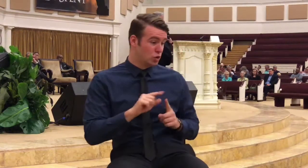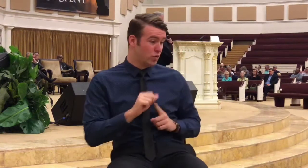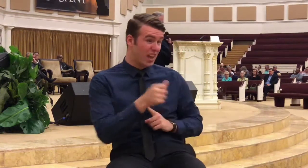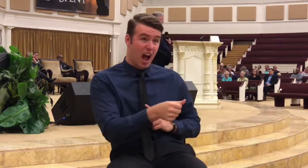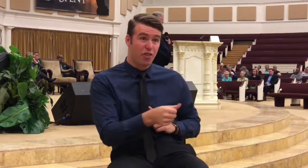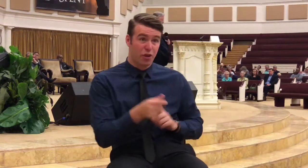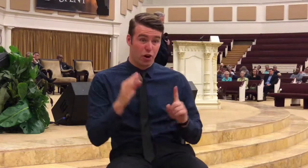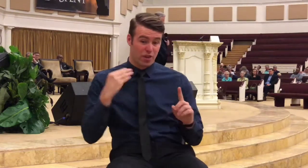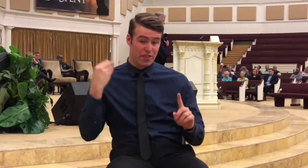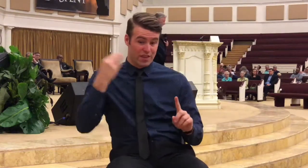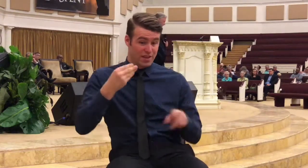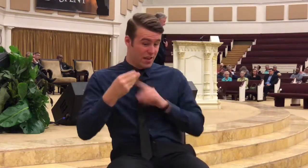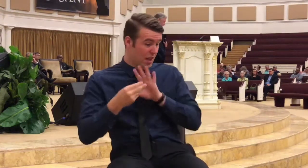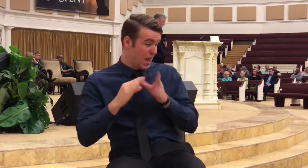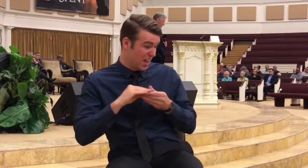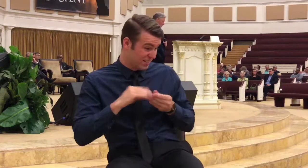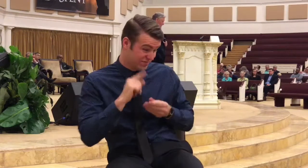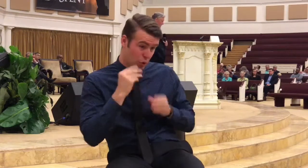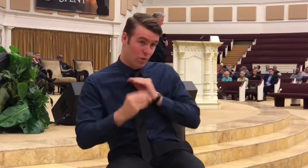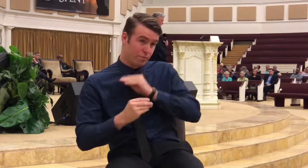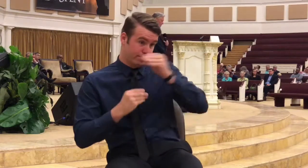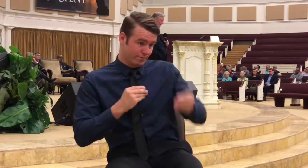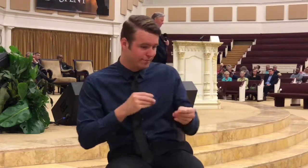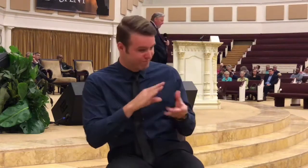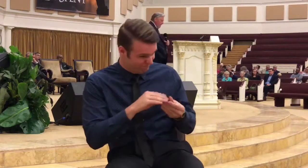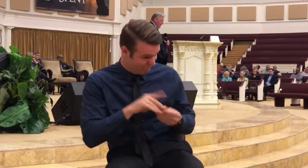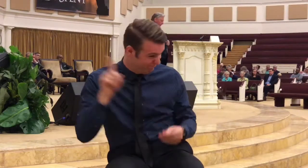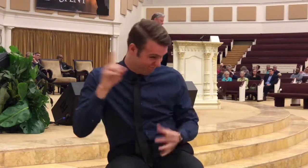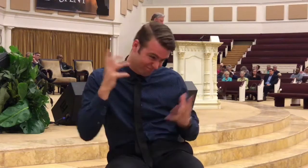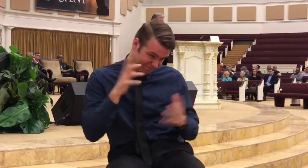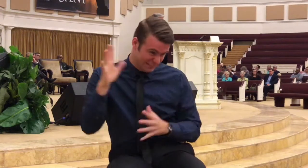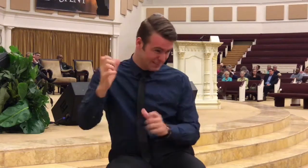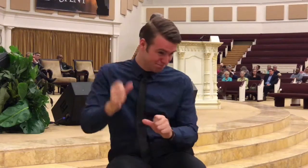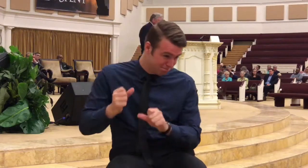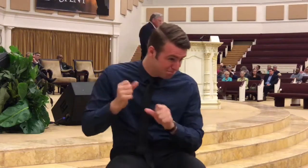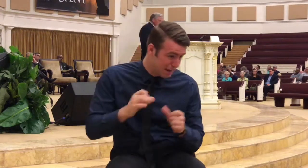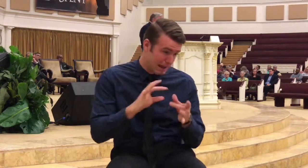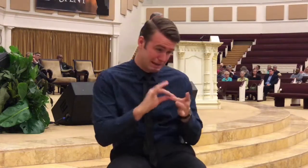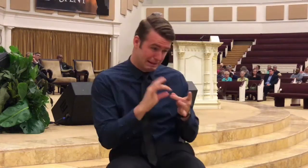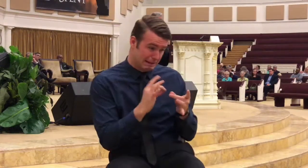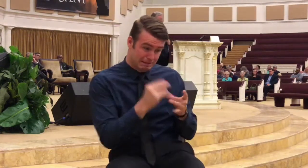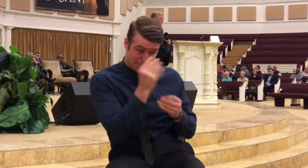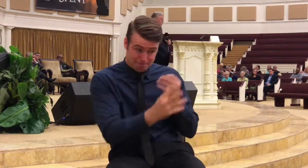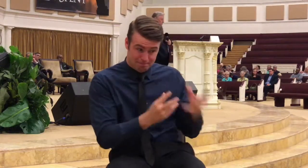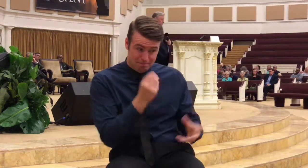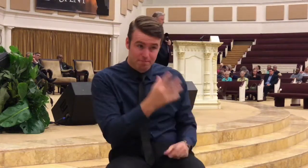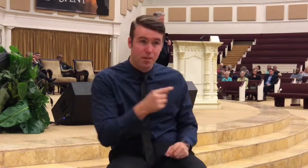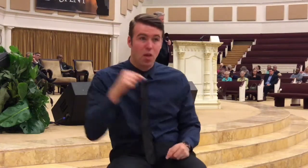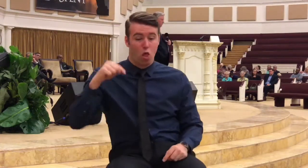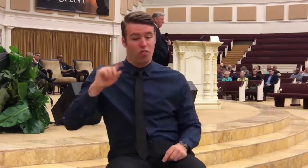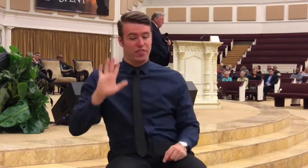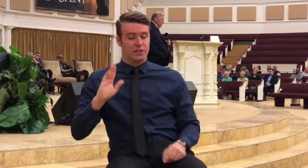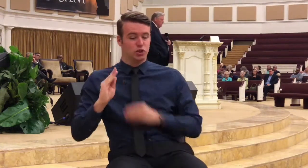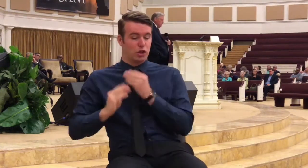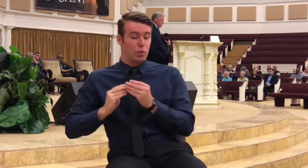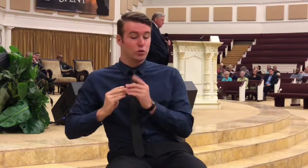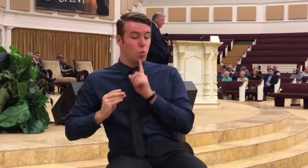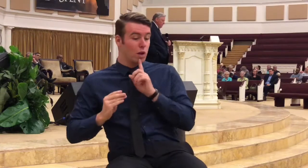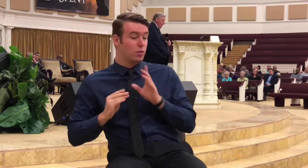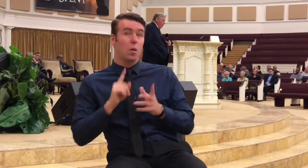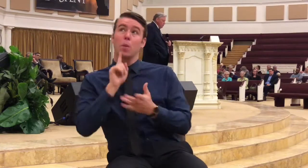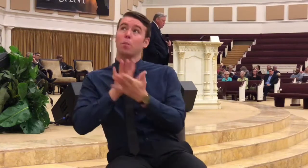and shall declare thy mighty acts. One generation shall